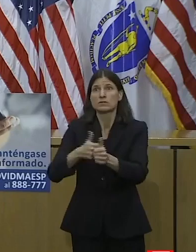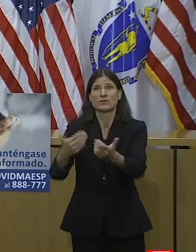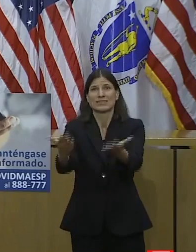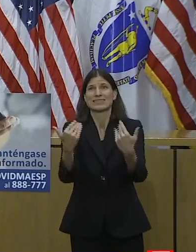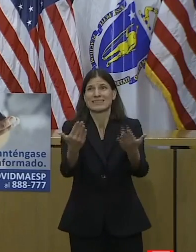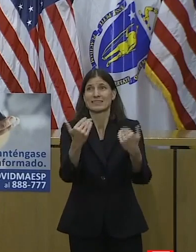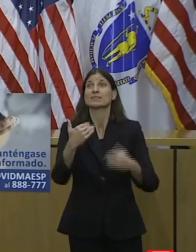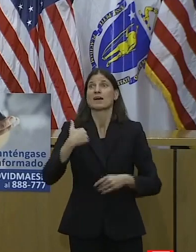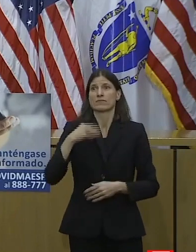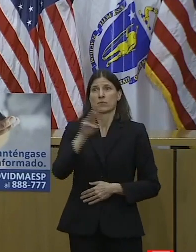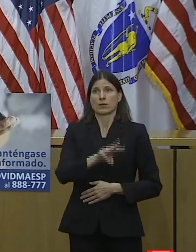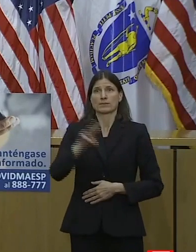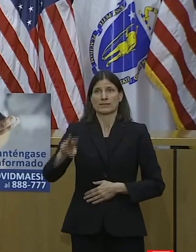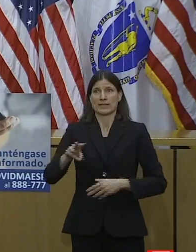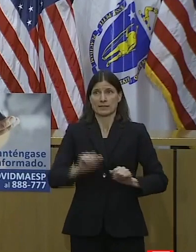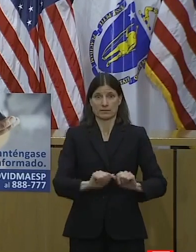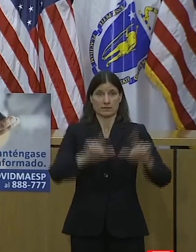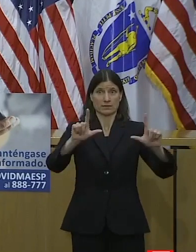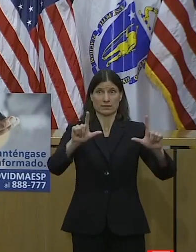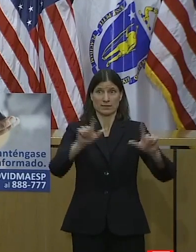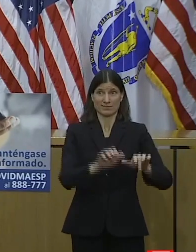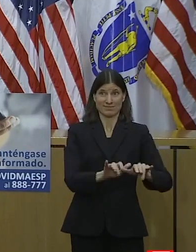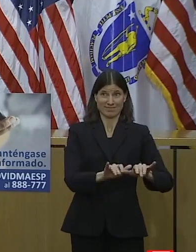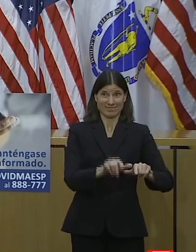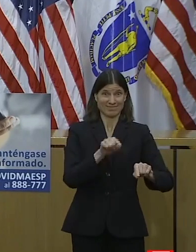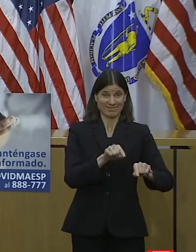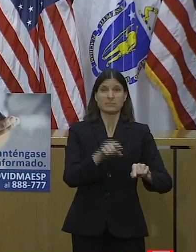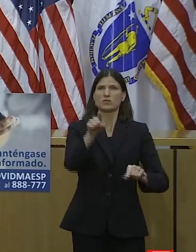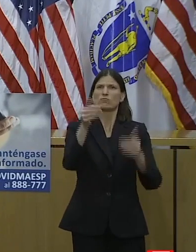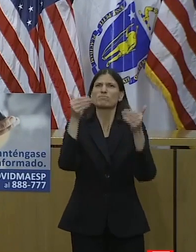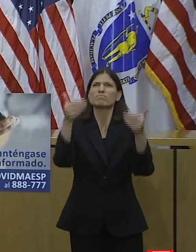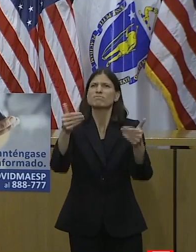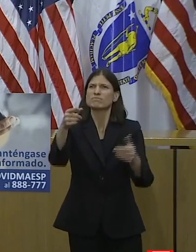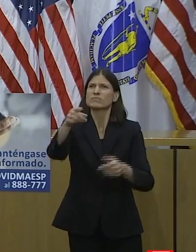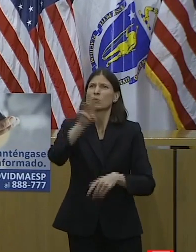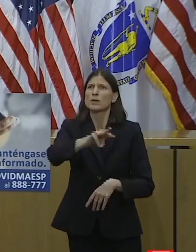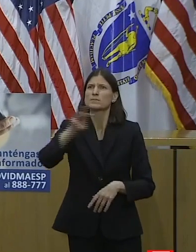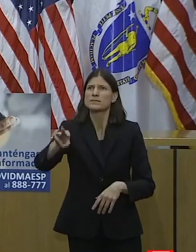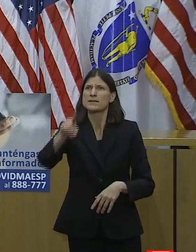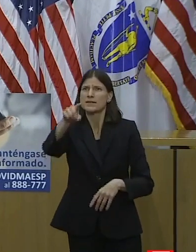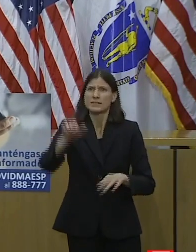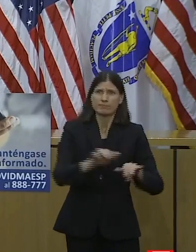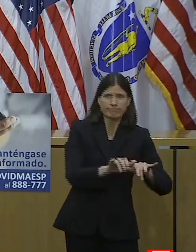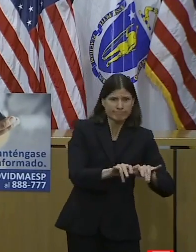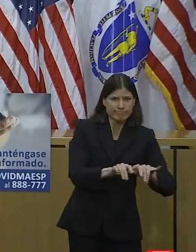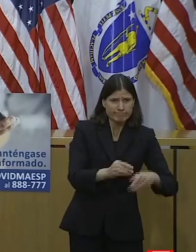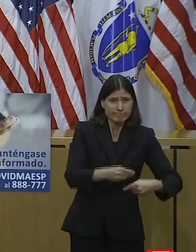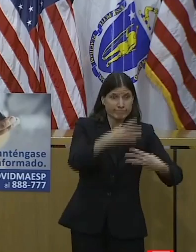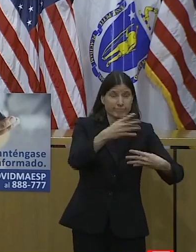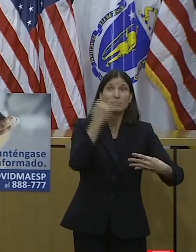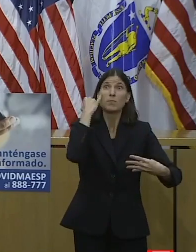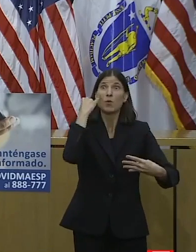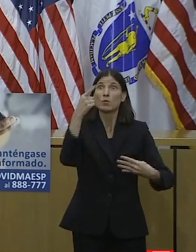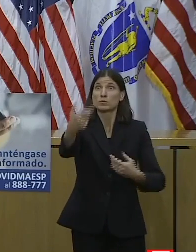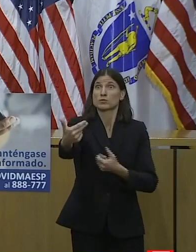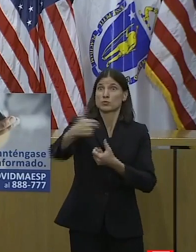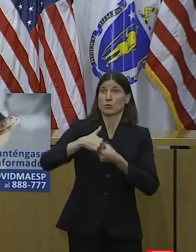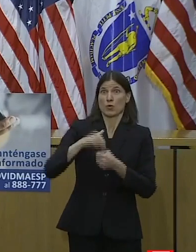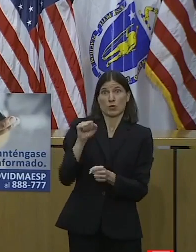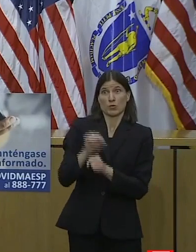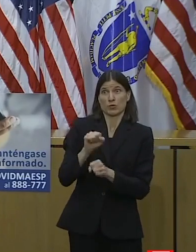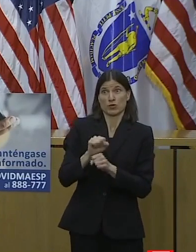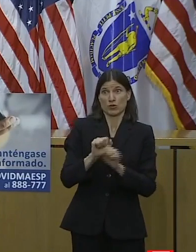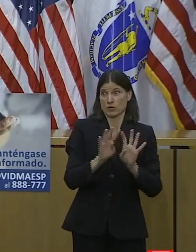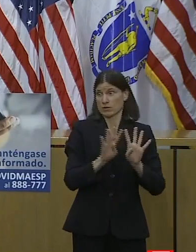of time, and we've tapped into the MA Responds volunteer portal. To provide crisis management support,